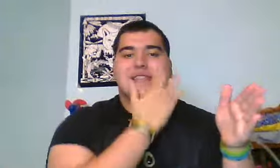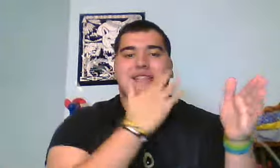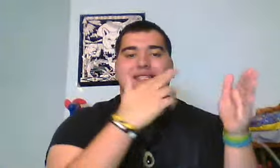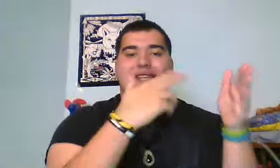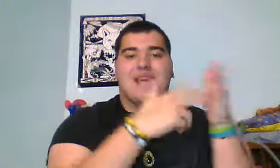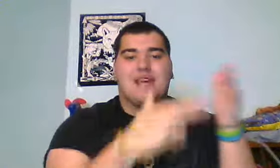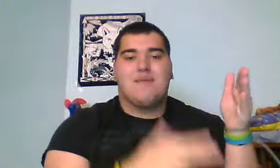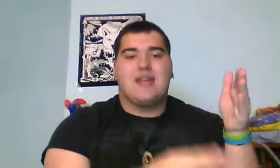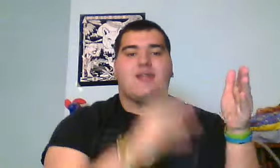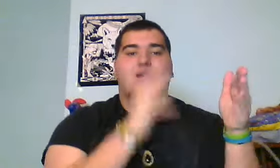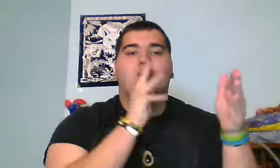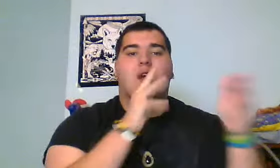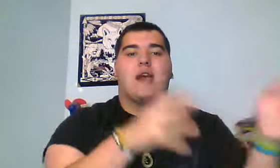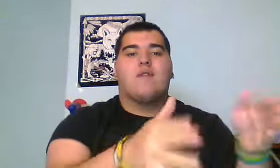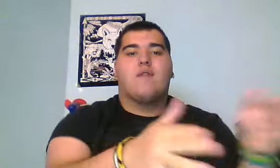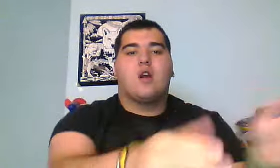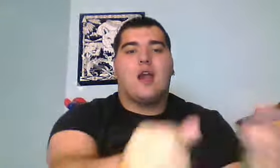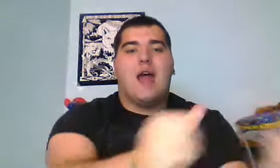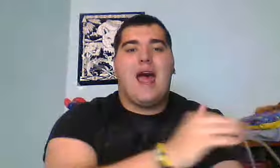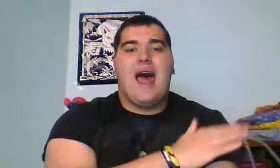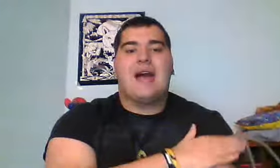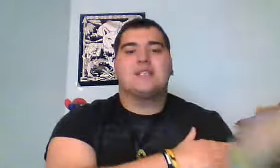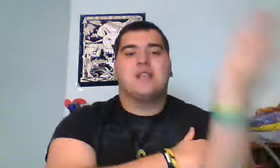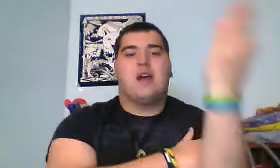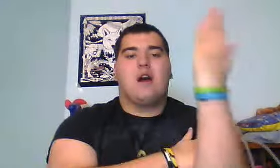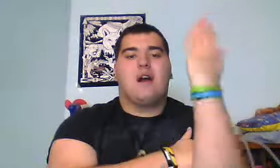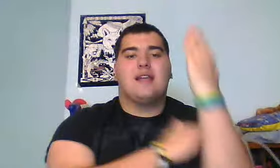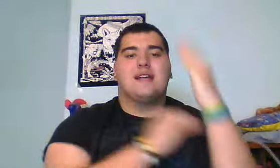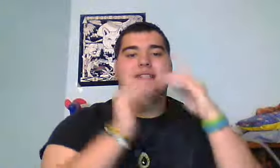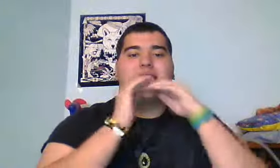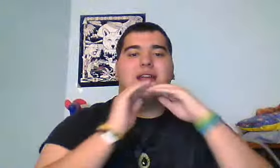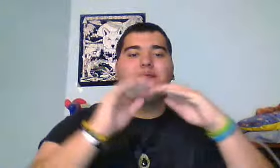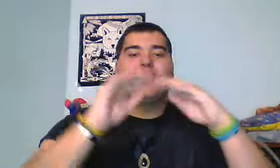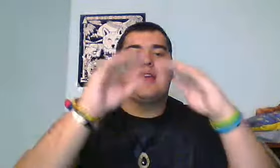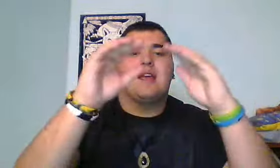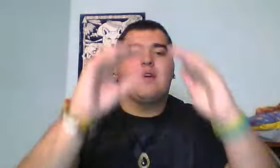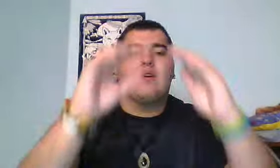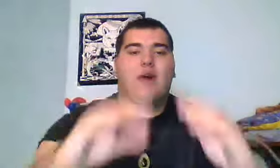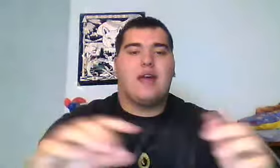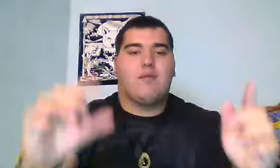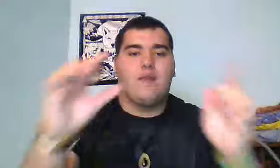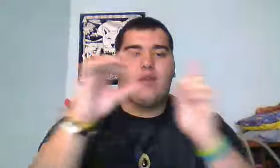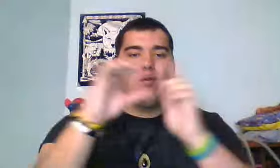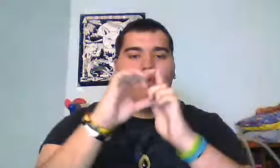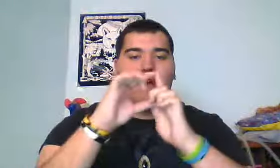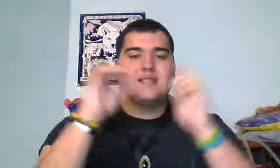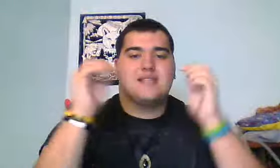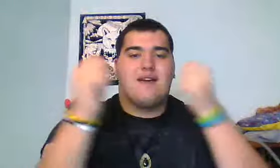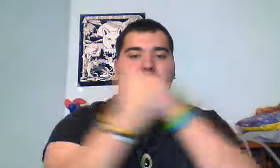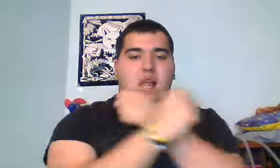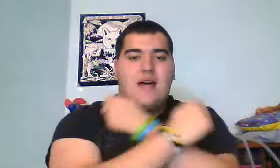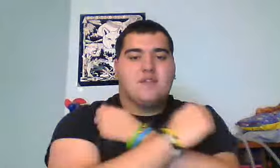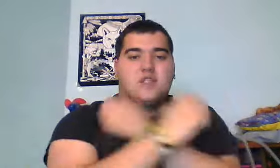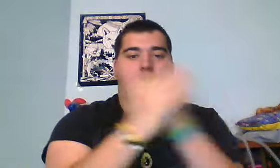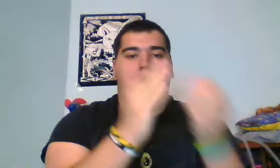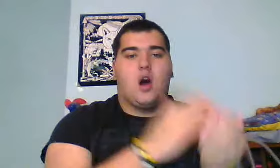Sink me in the river at dawn Send me away with the words of a loud storm